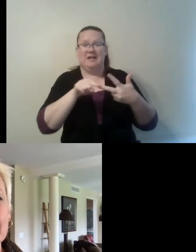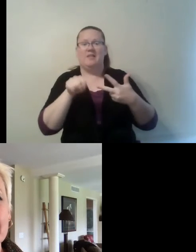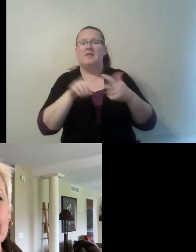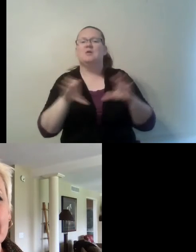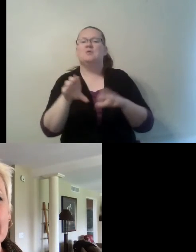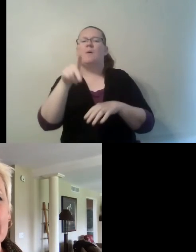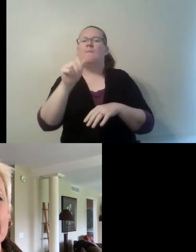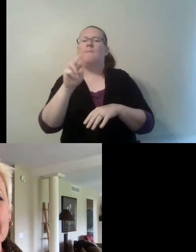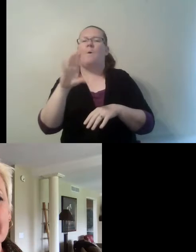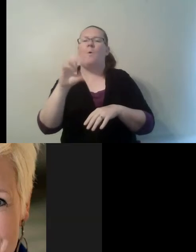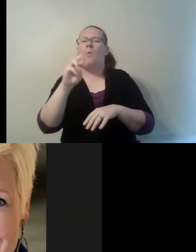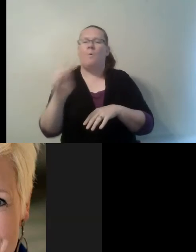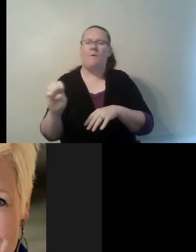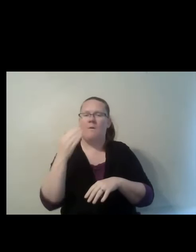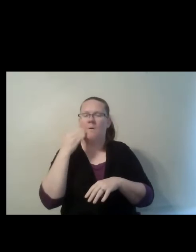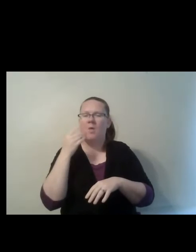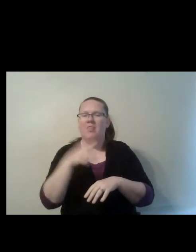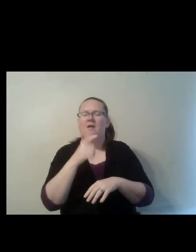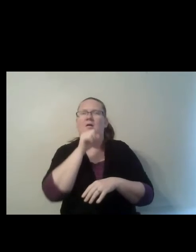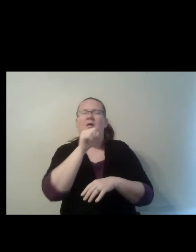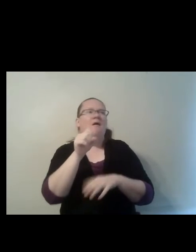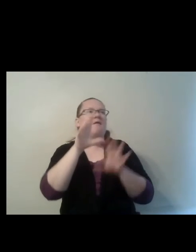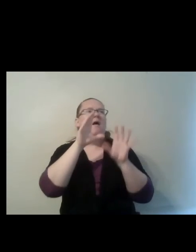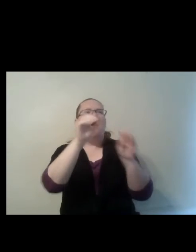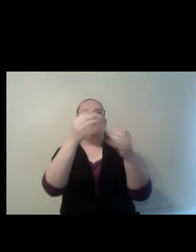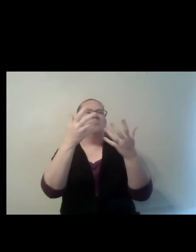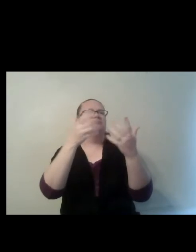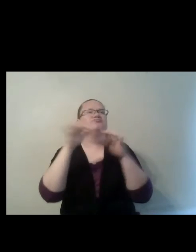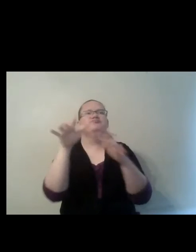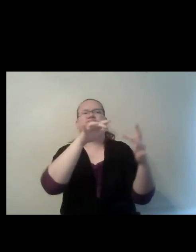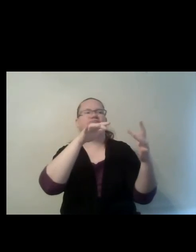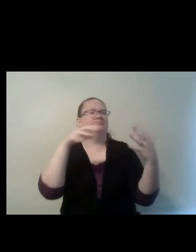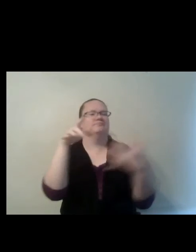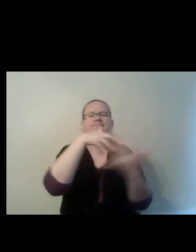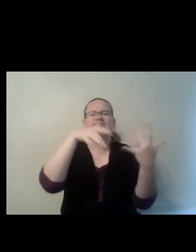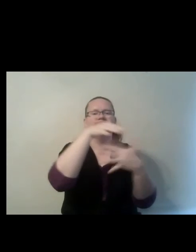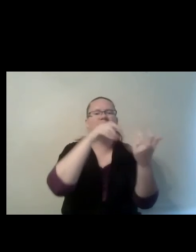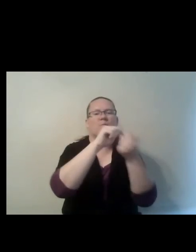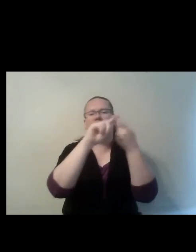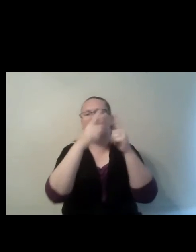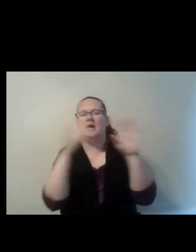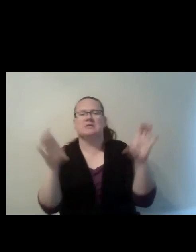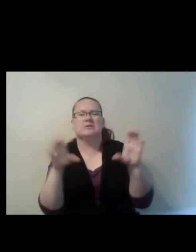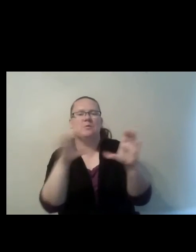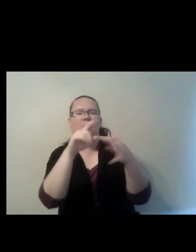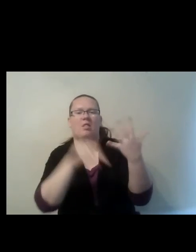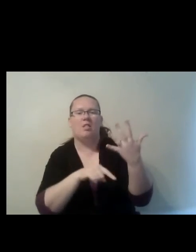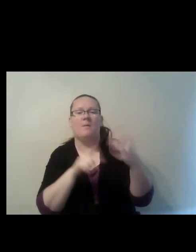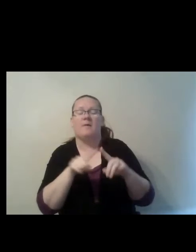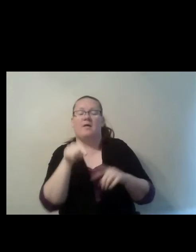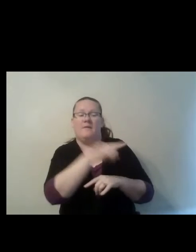So they love to go out and do all these things in a gym and out with their friends. And And they've actually stopped because they